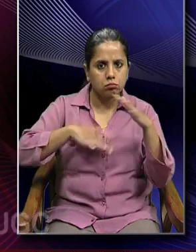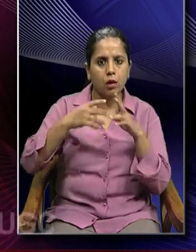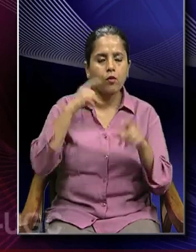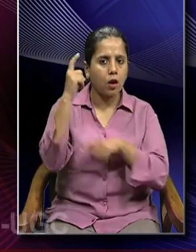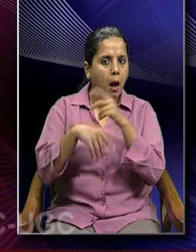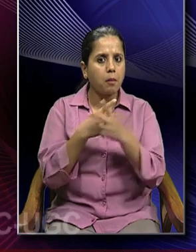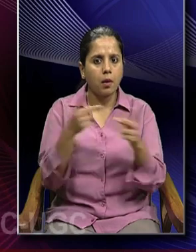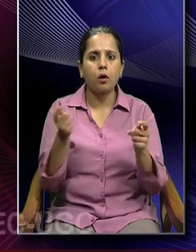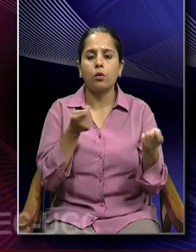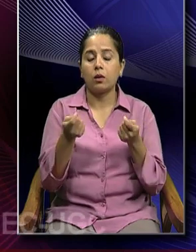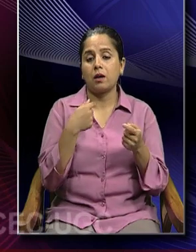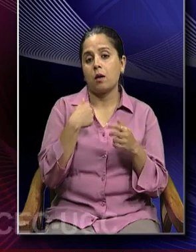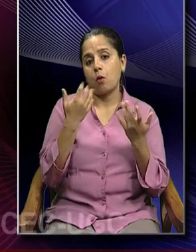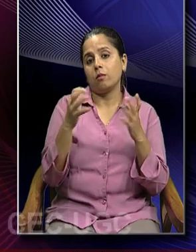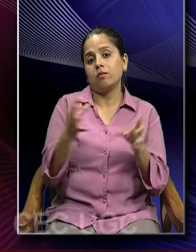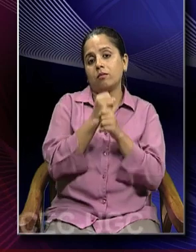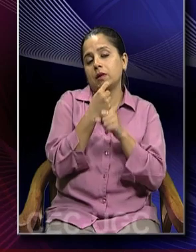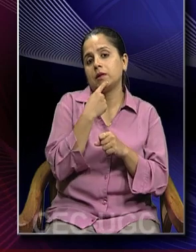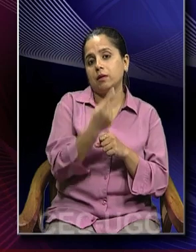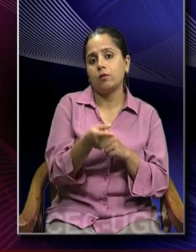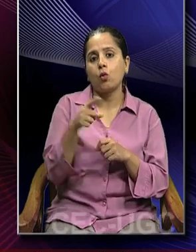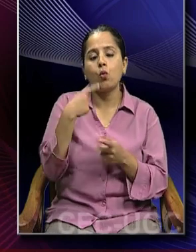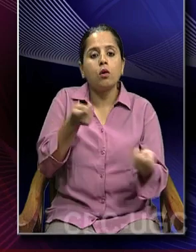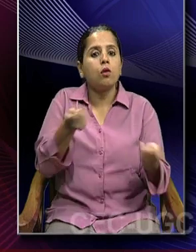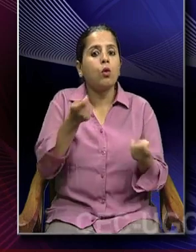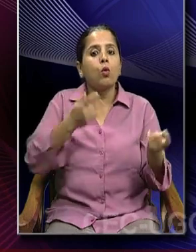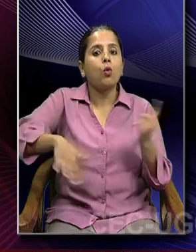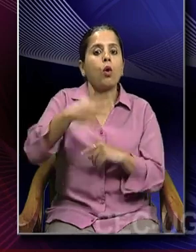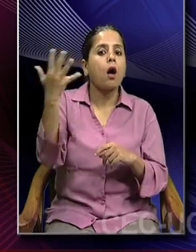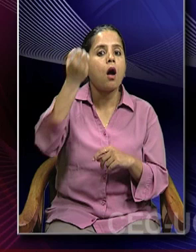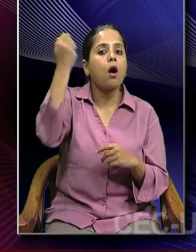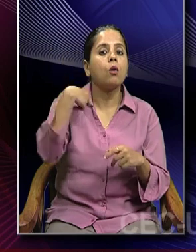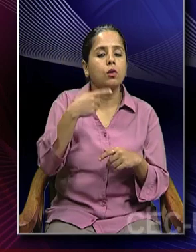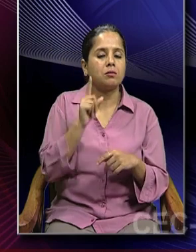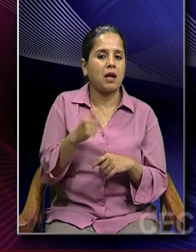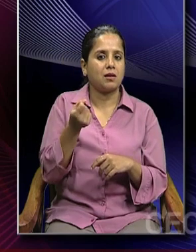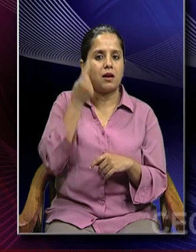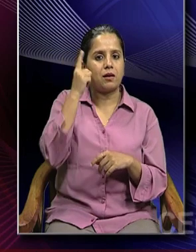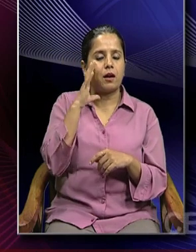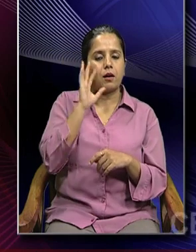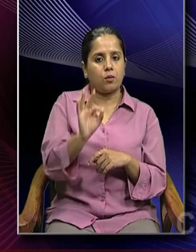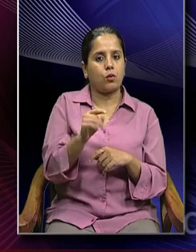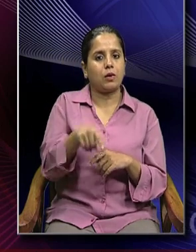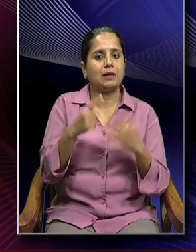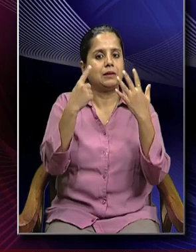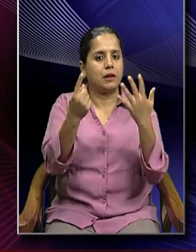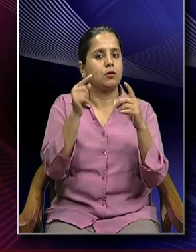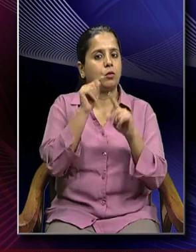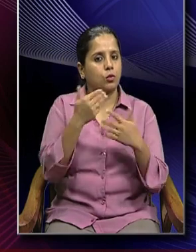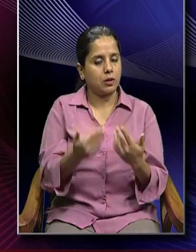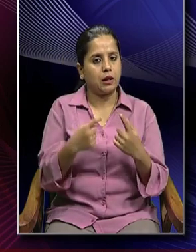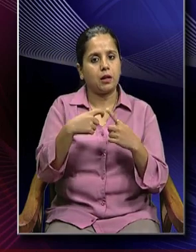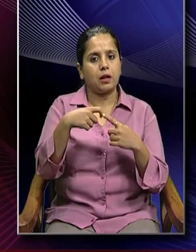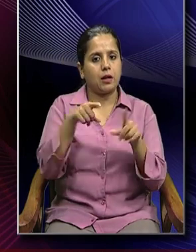So, in essence we can say who is dominating in the market, that we need to understand under the sixth point, that is key